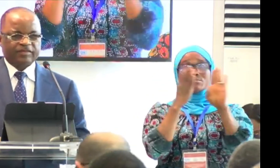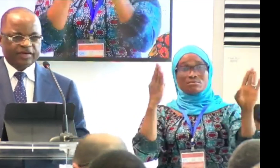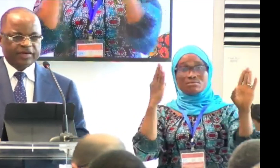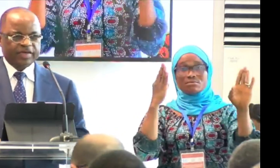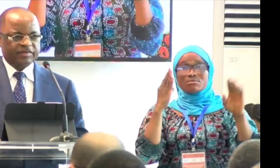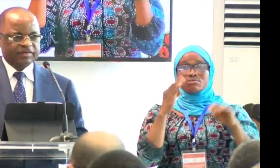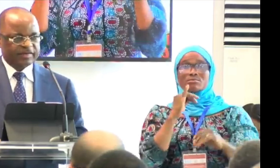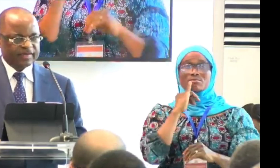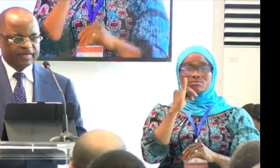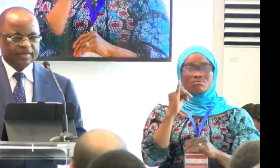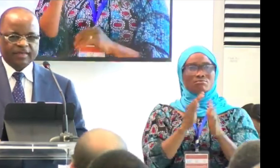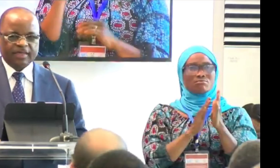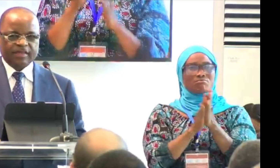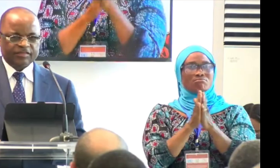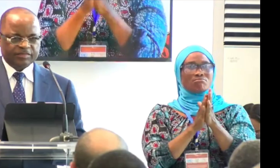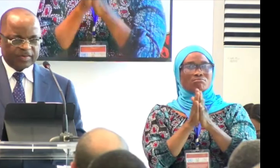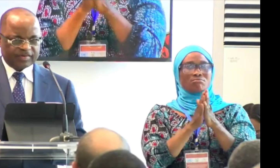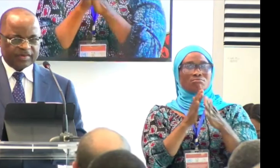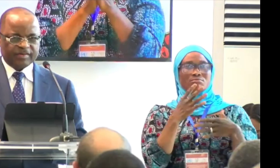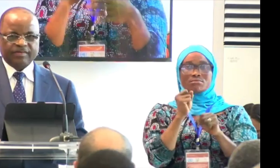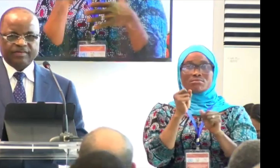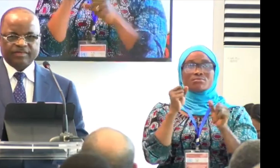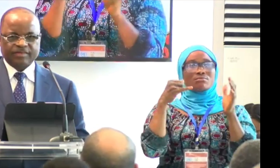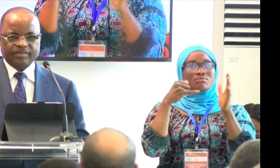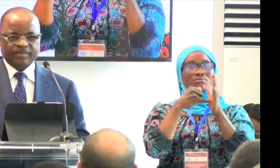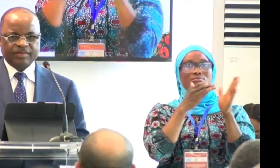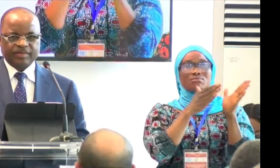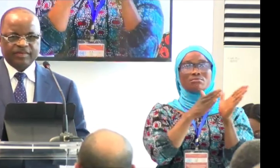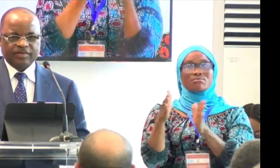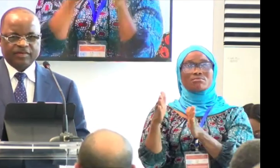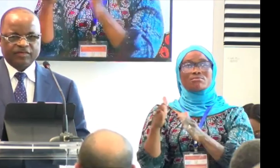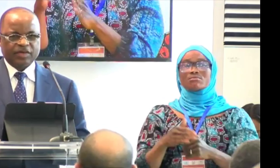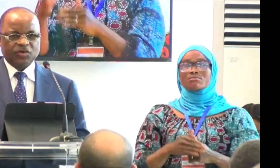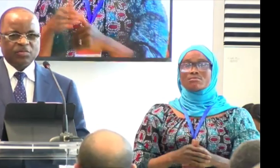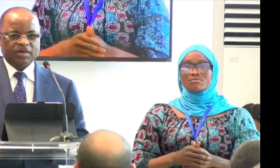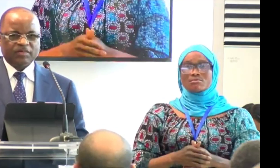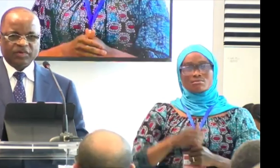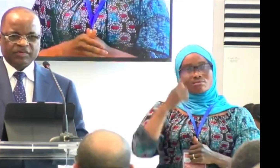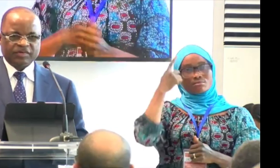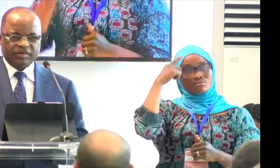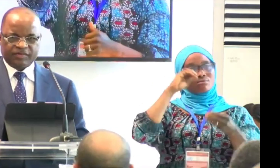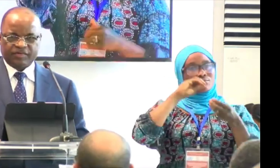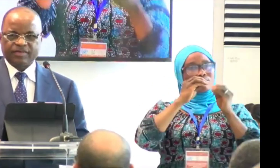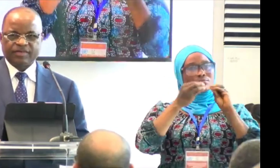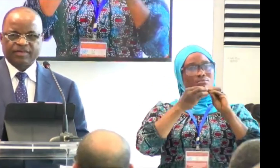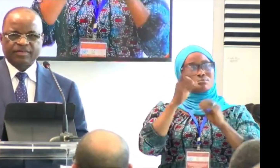is very interested in this process for a number of reasons.